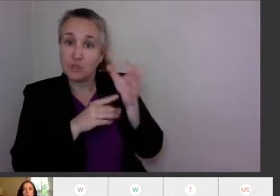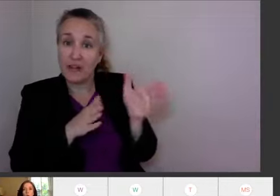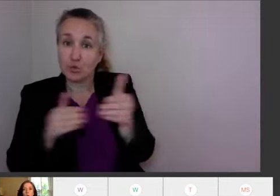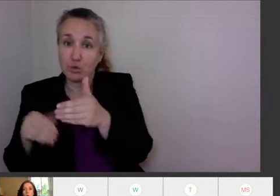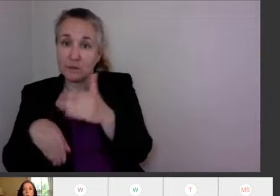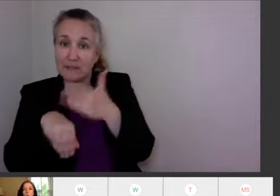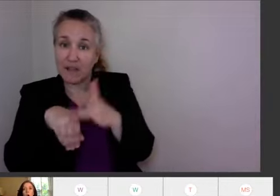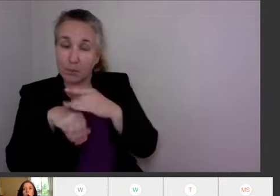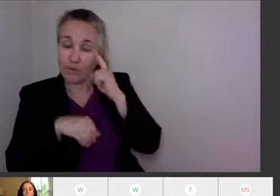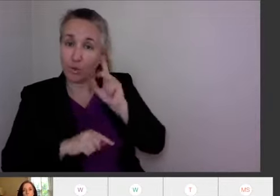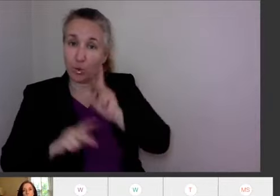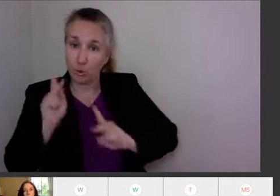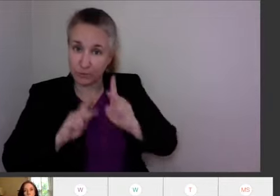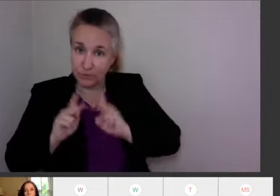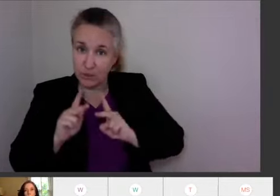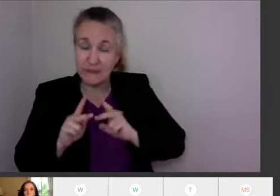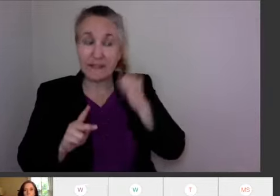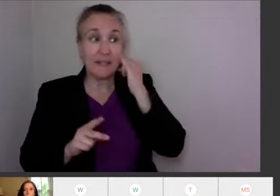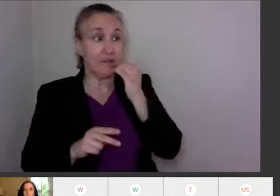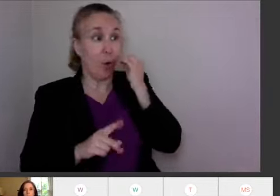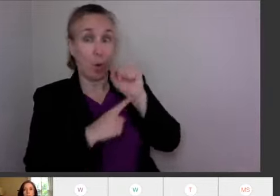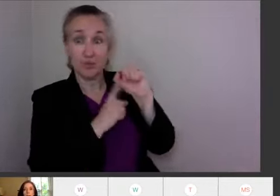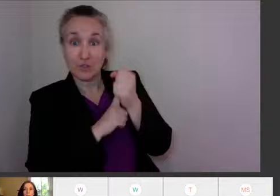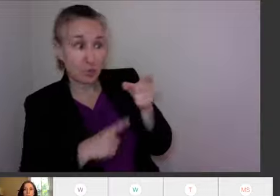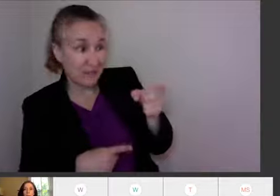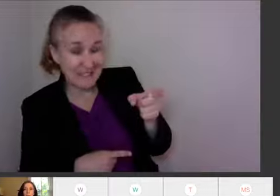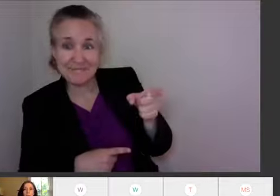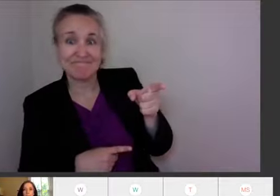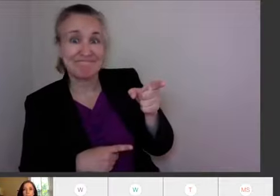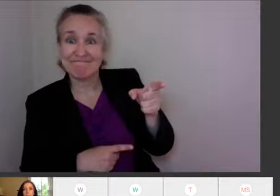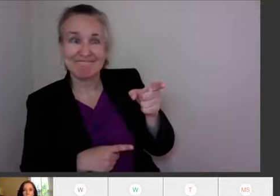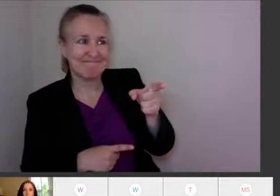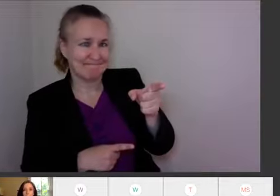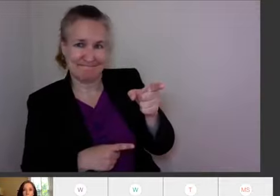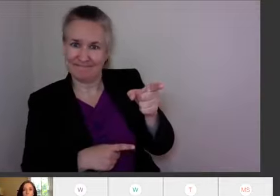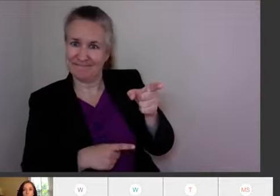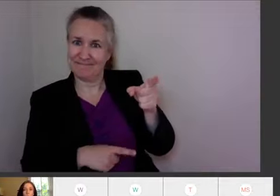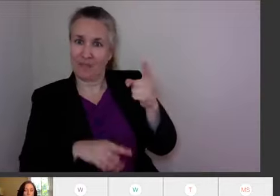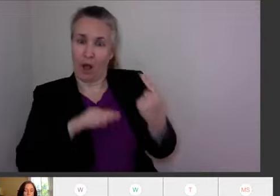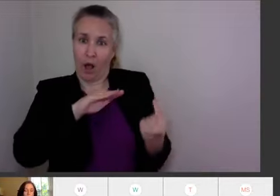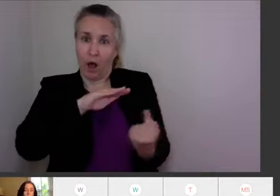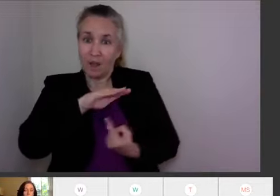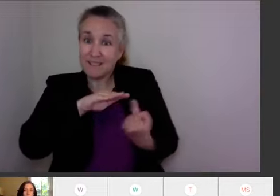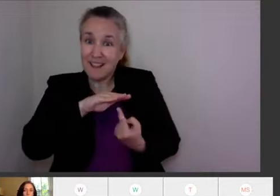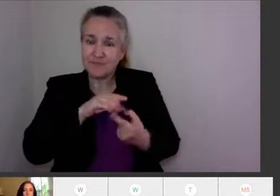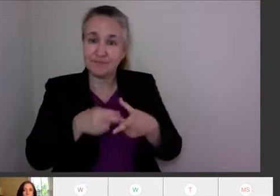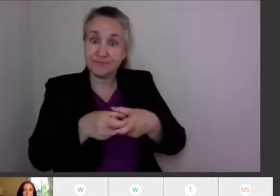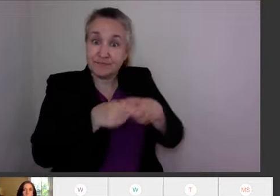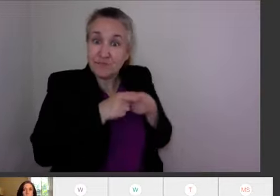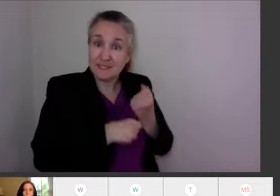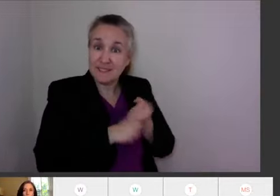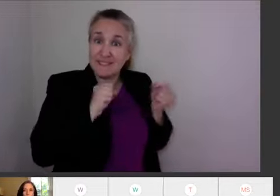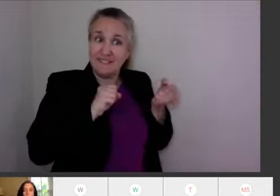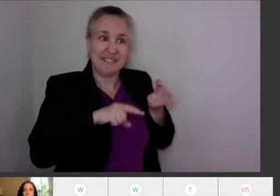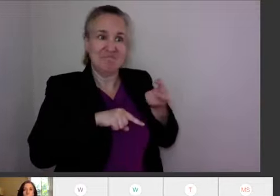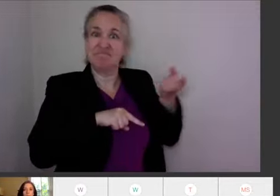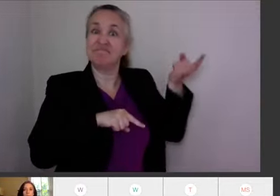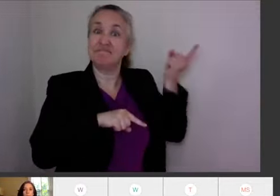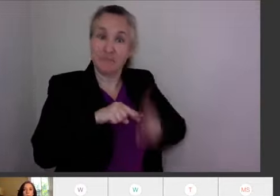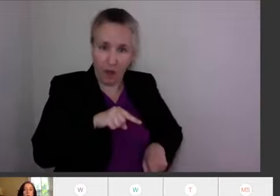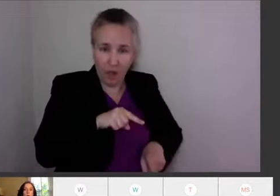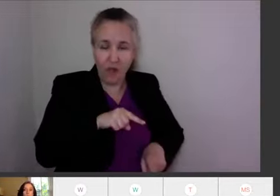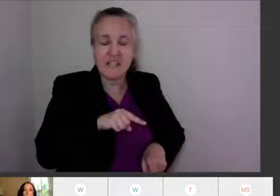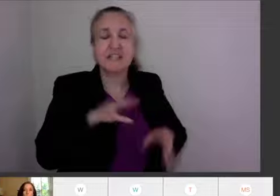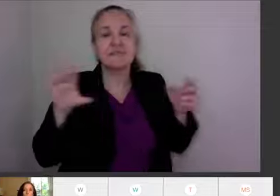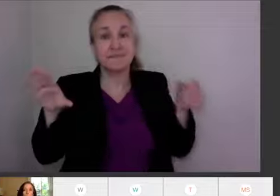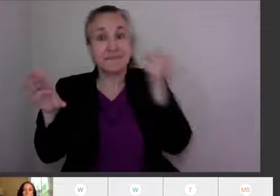individuals whose home situation is such that they cannot isolate or quarantine safely in their home.